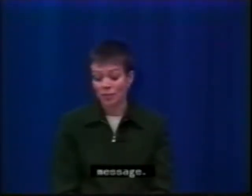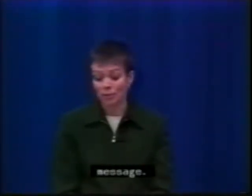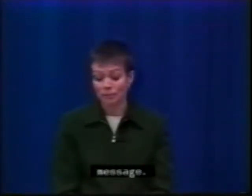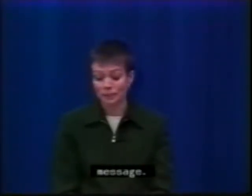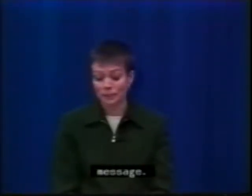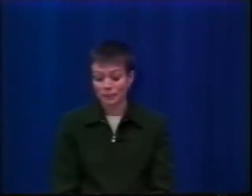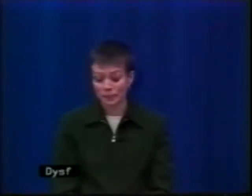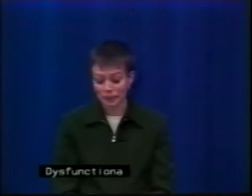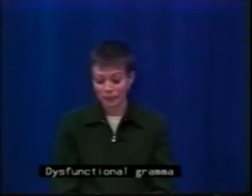message.